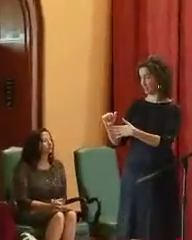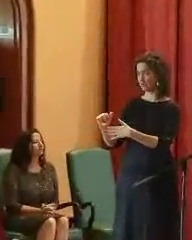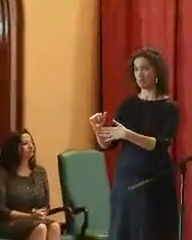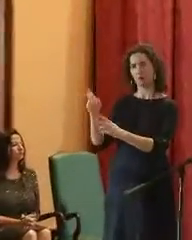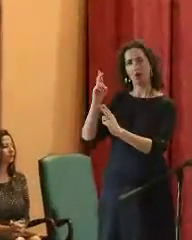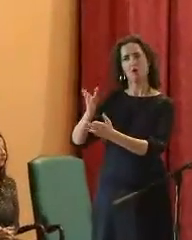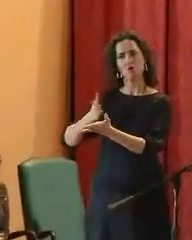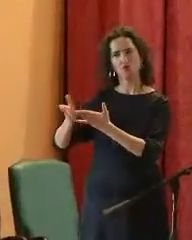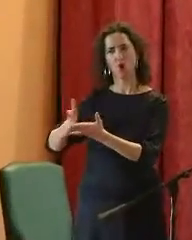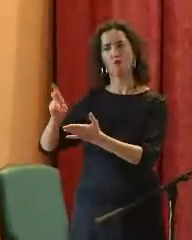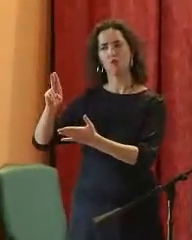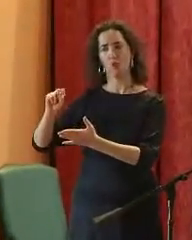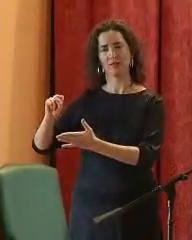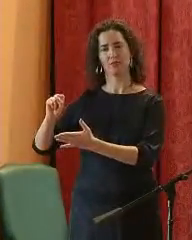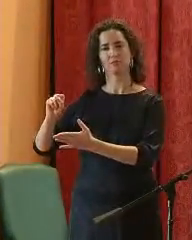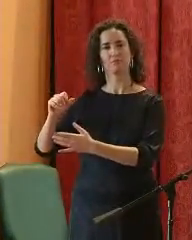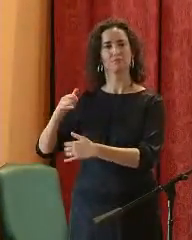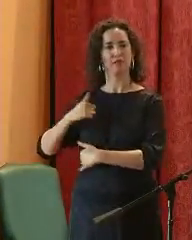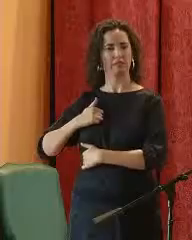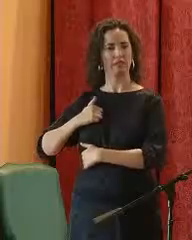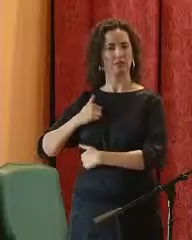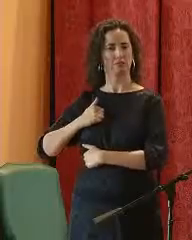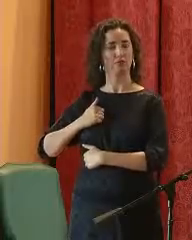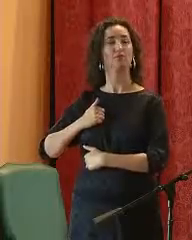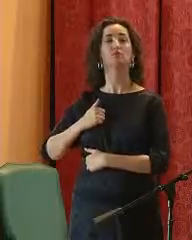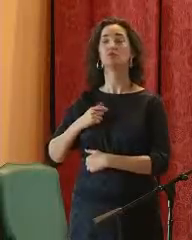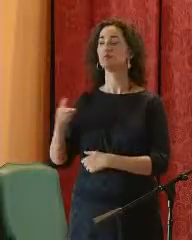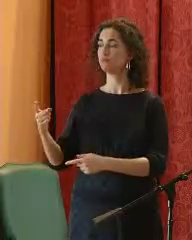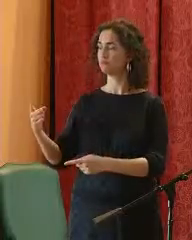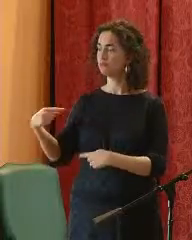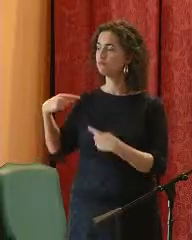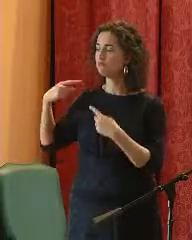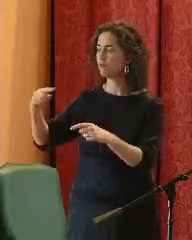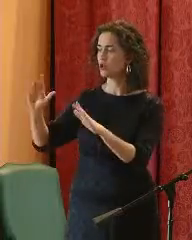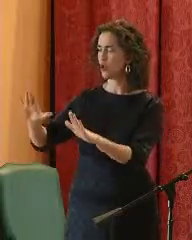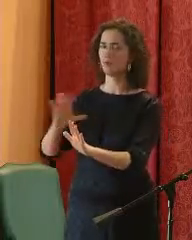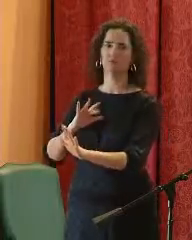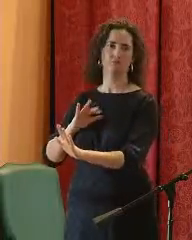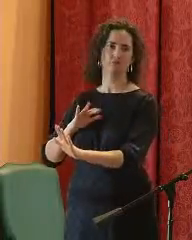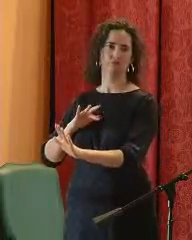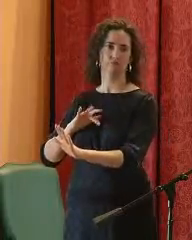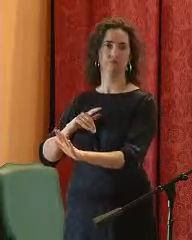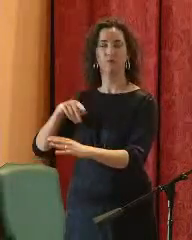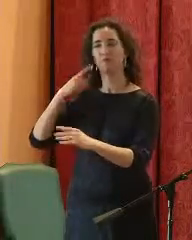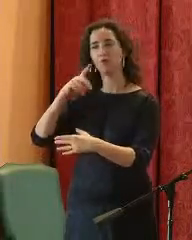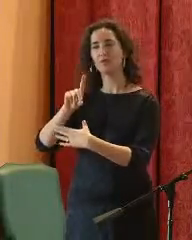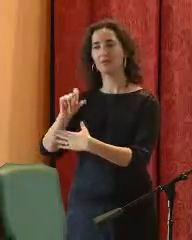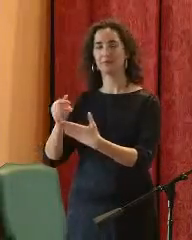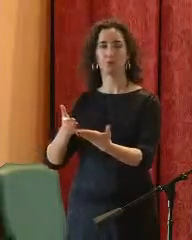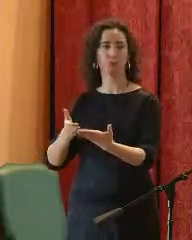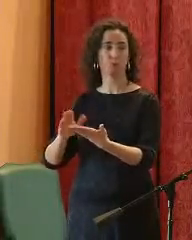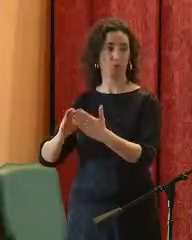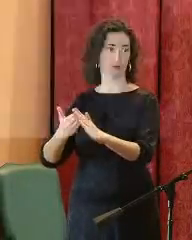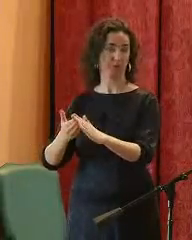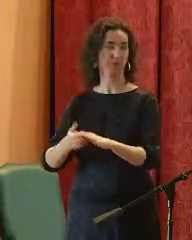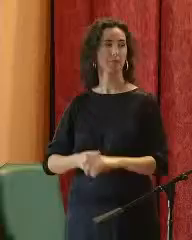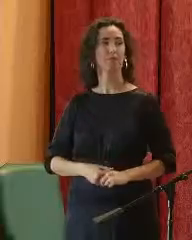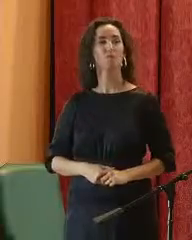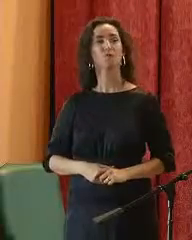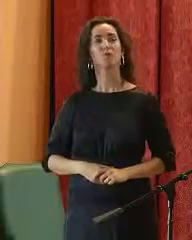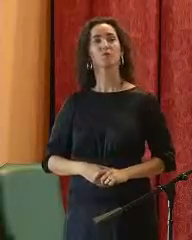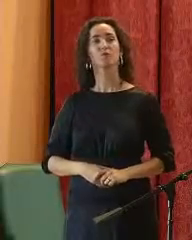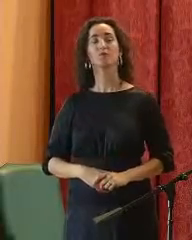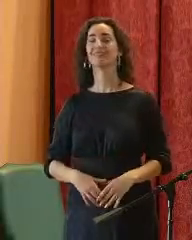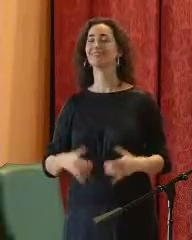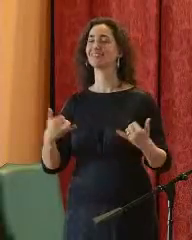honorably in the United States Armed Forces and has a record of exemplary service in the disability community. Now,